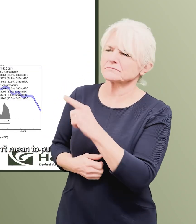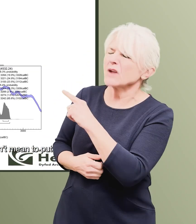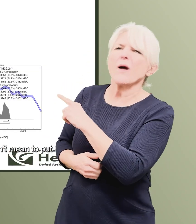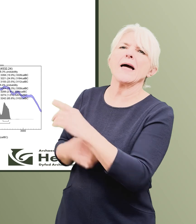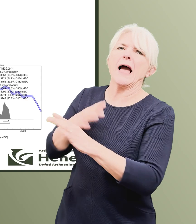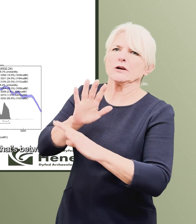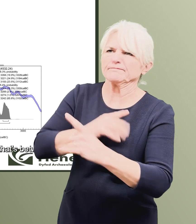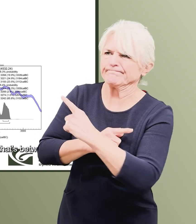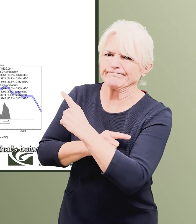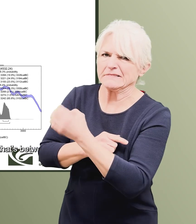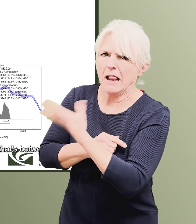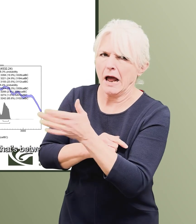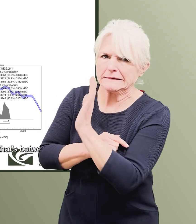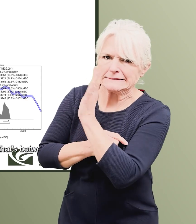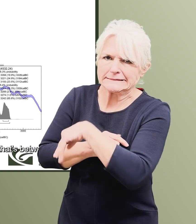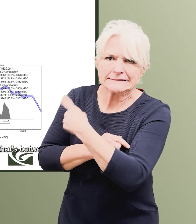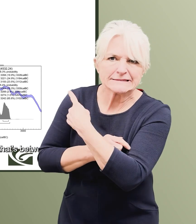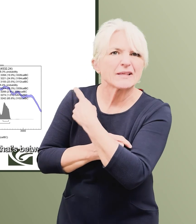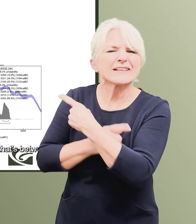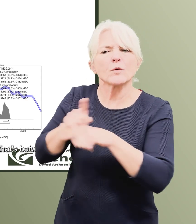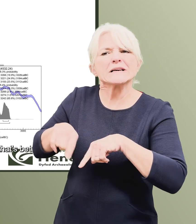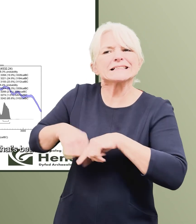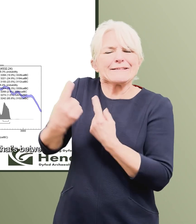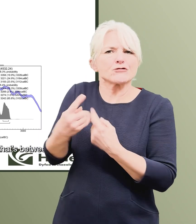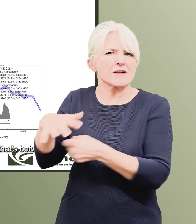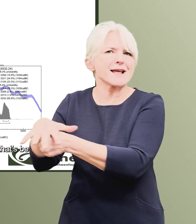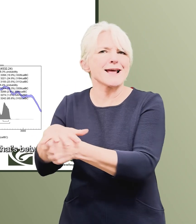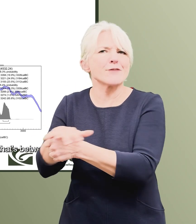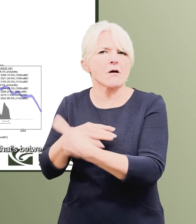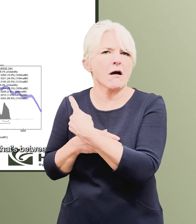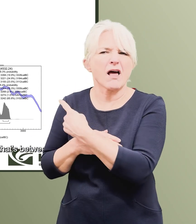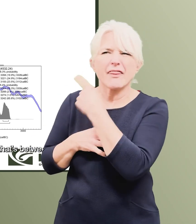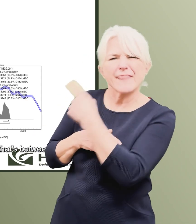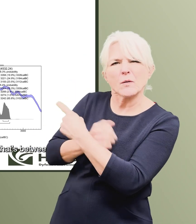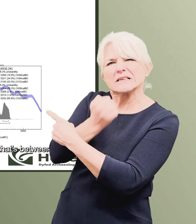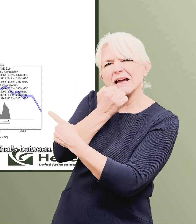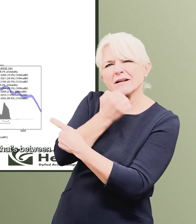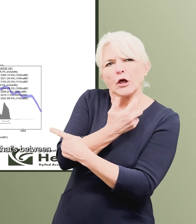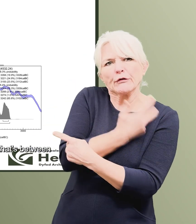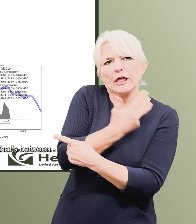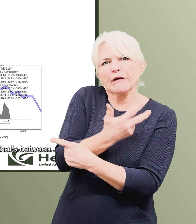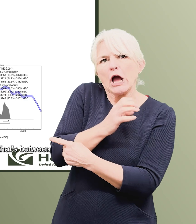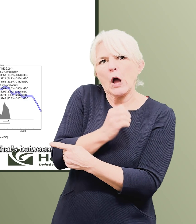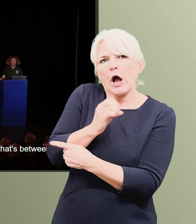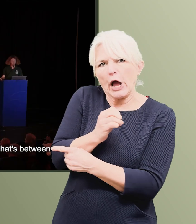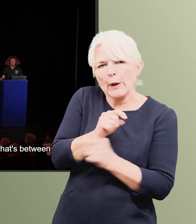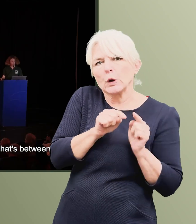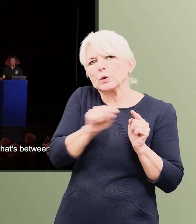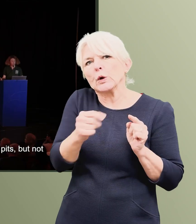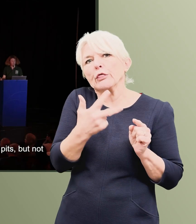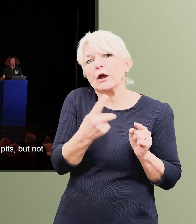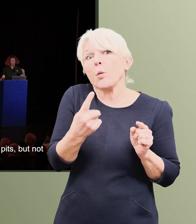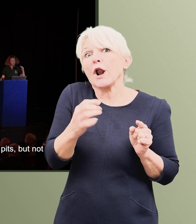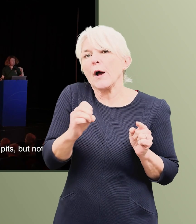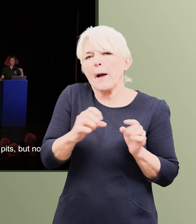that one in, to be honest, that's for a different part of the site, is this one. And that's between about 3,300 to about